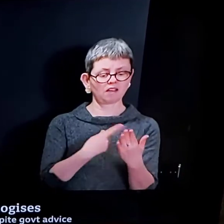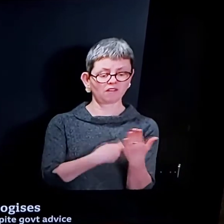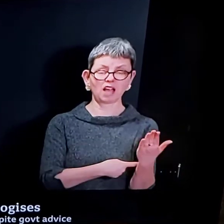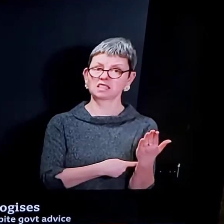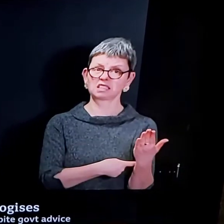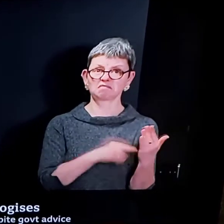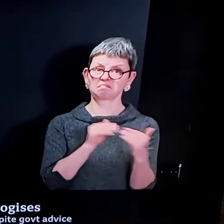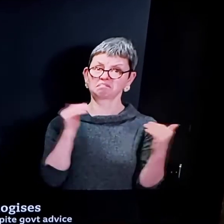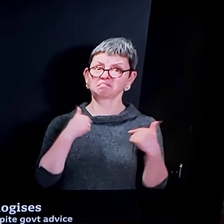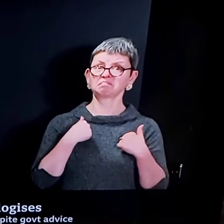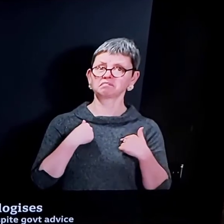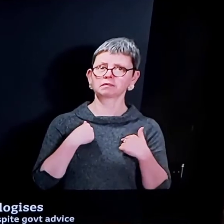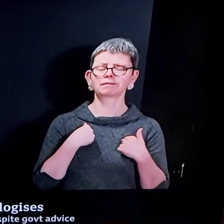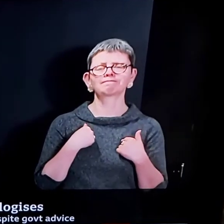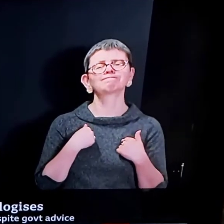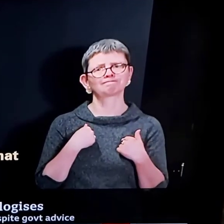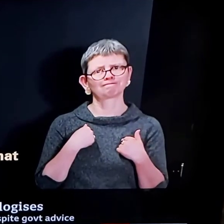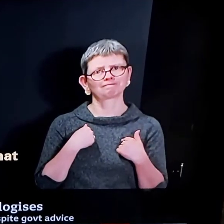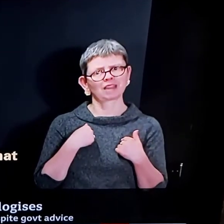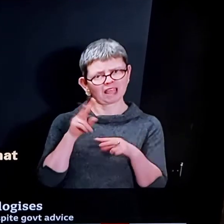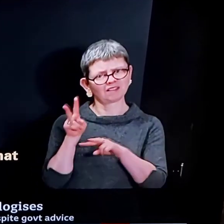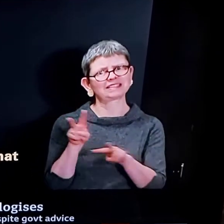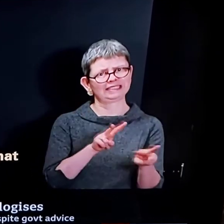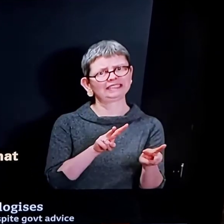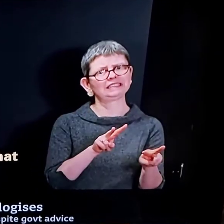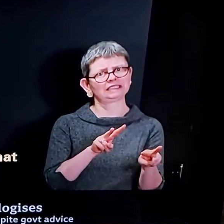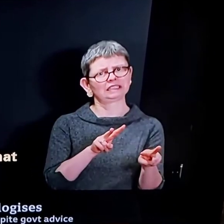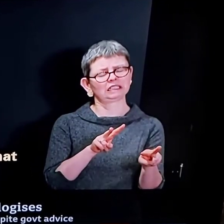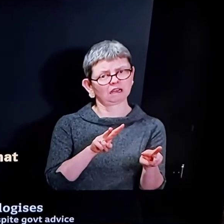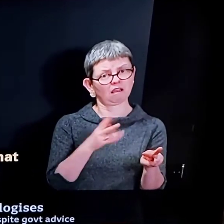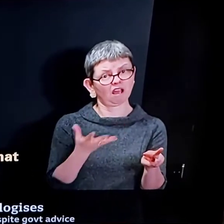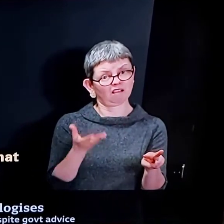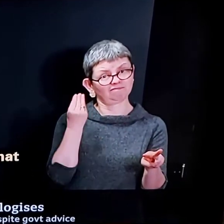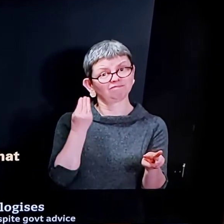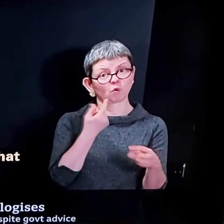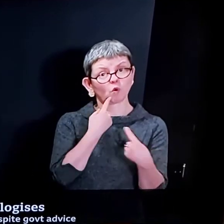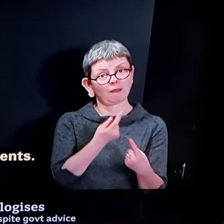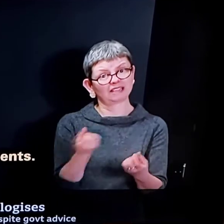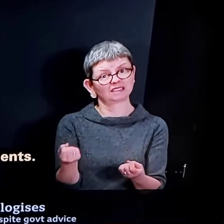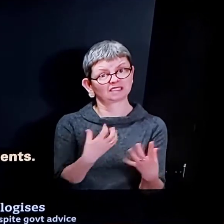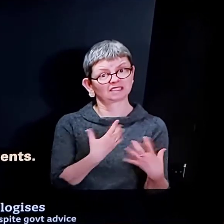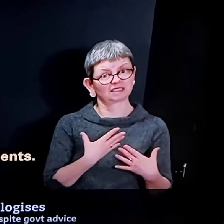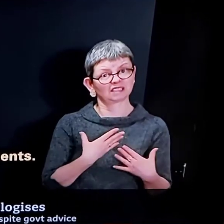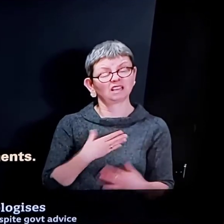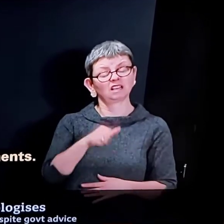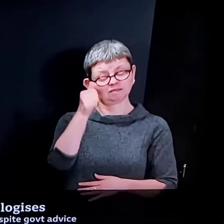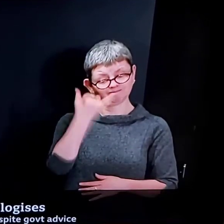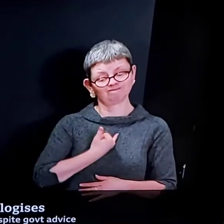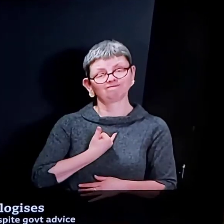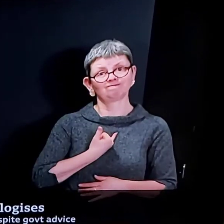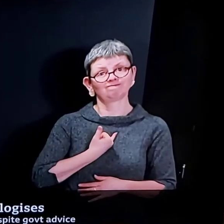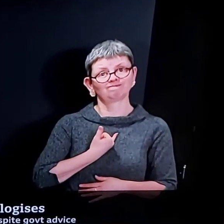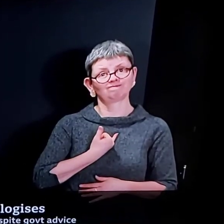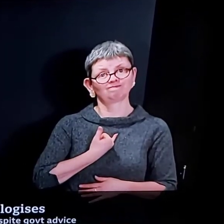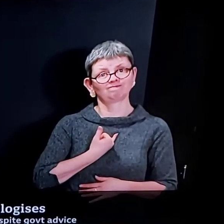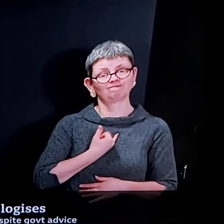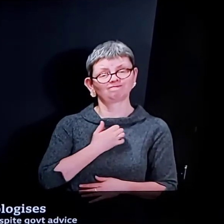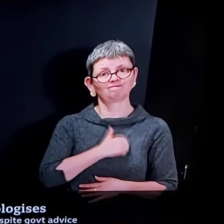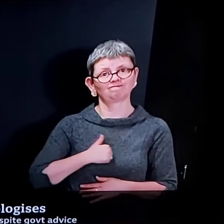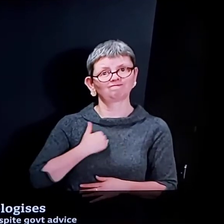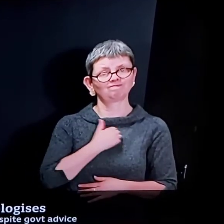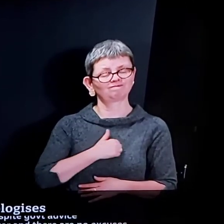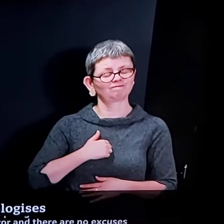people to know that I have seen all of that, and I've heard the comments. What I did was wrong. I'm very sorry. It